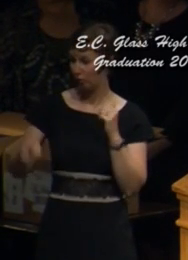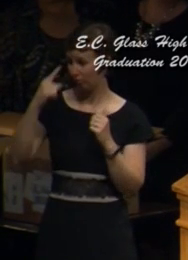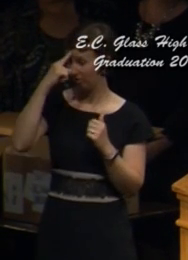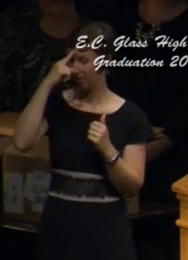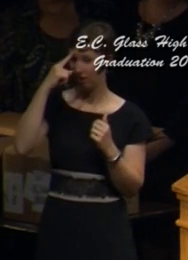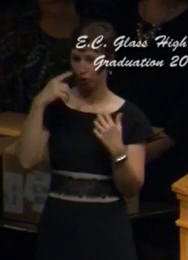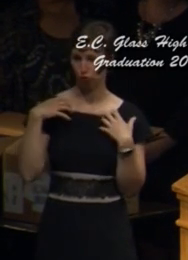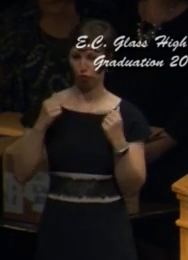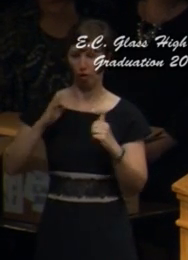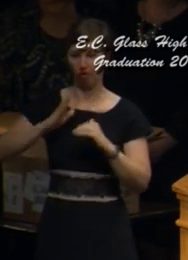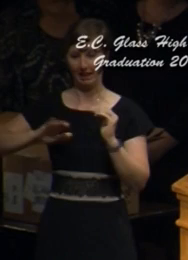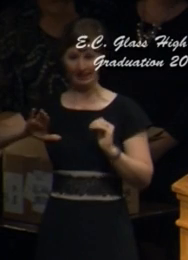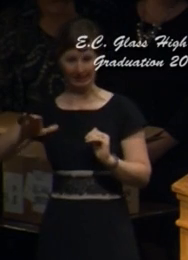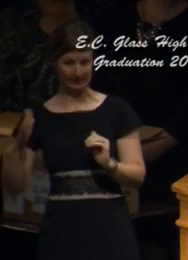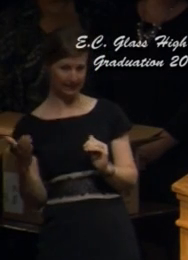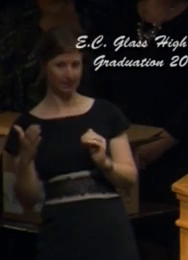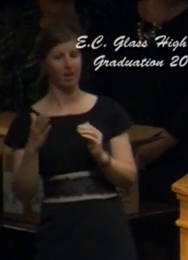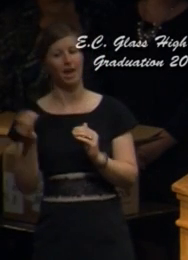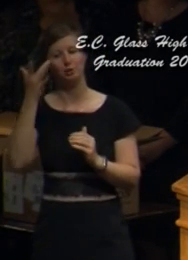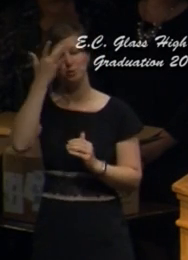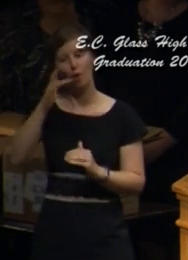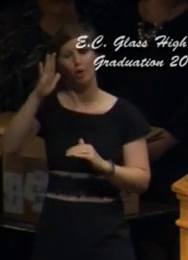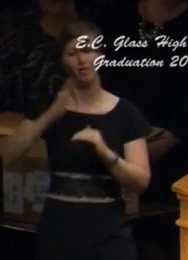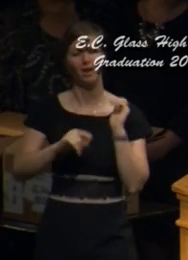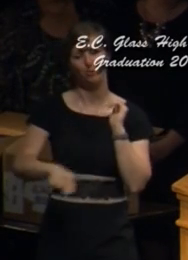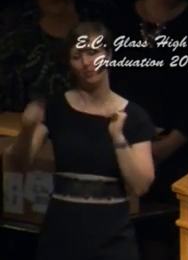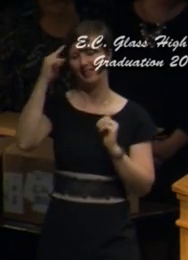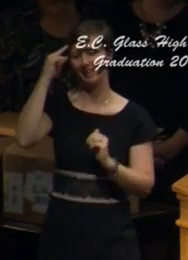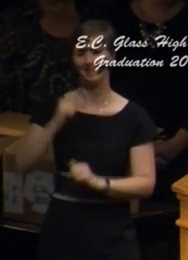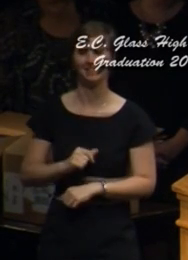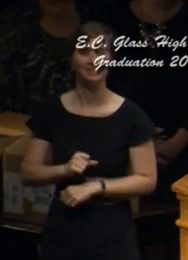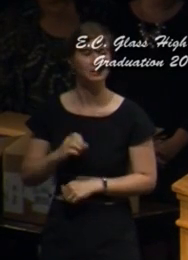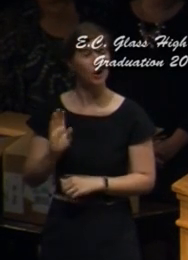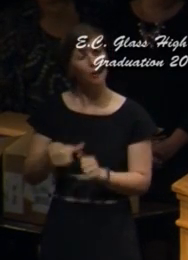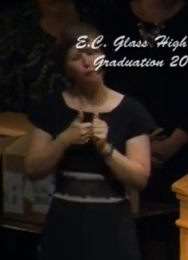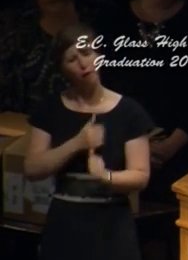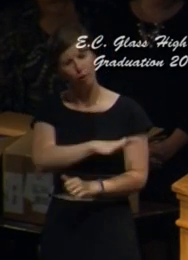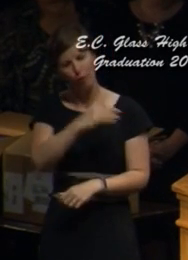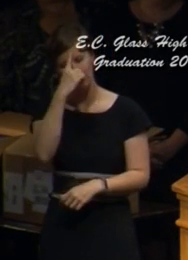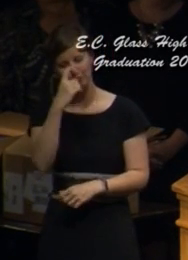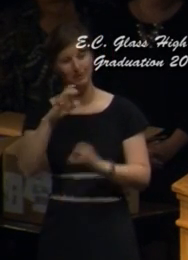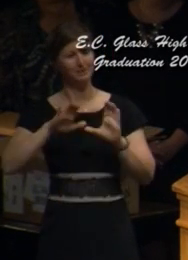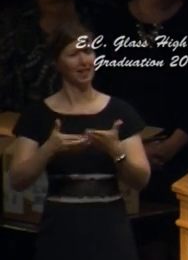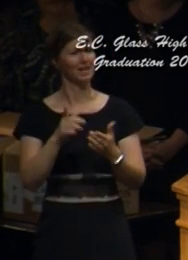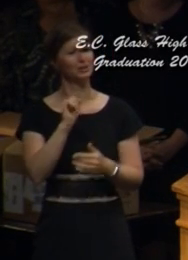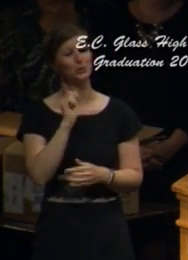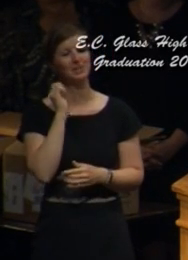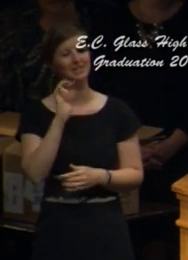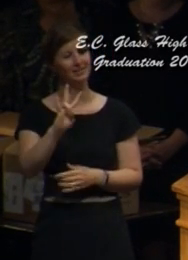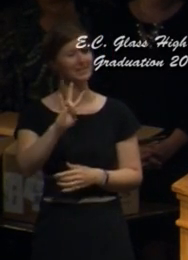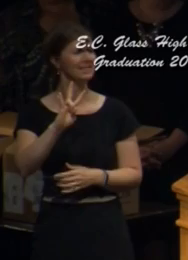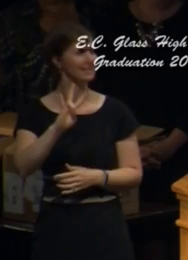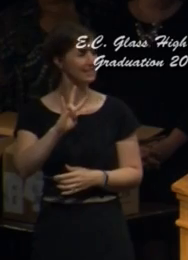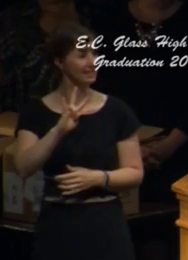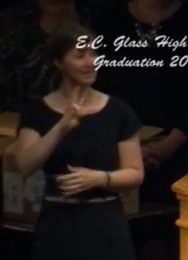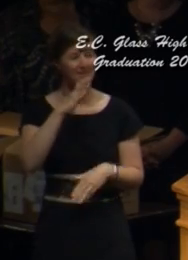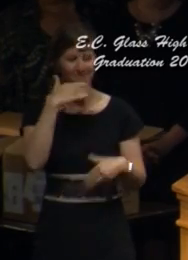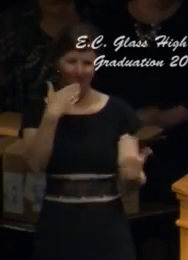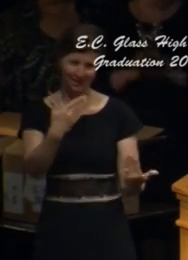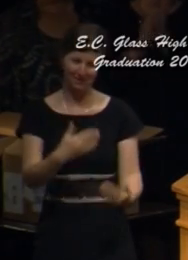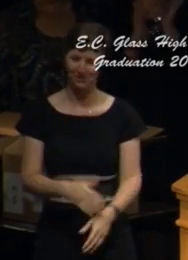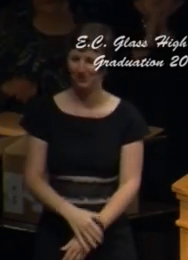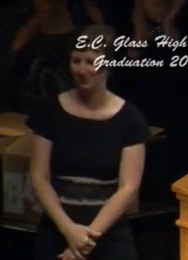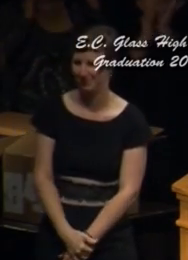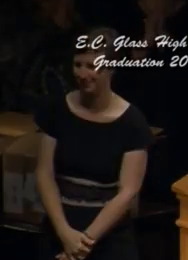stronger than you seem, and smarter than you think. So follow your dreams, class of 2017, and thank you.